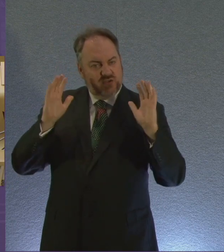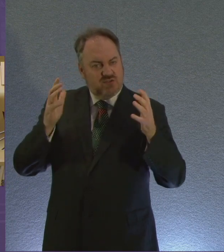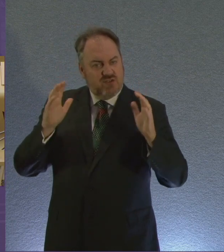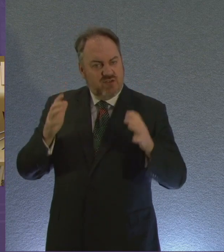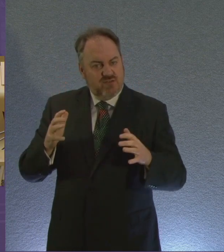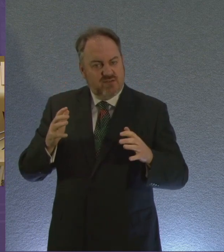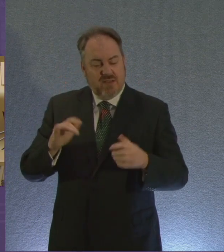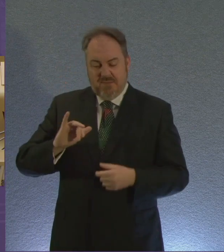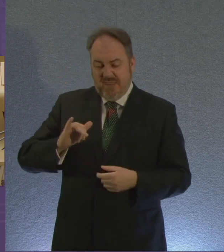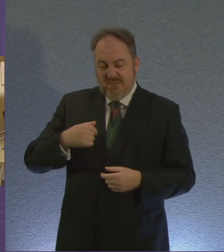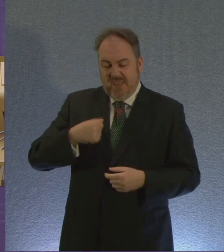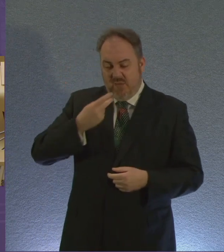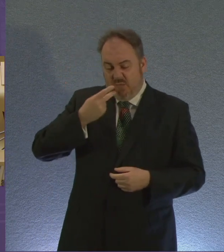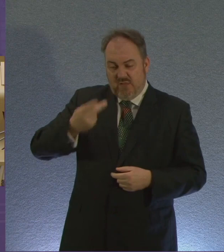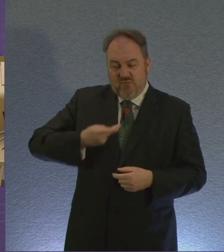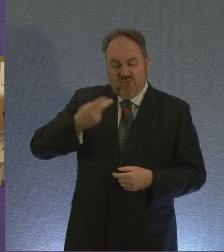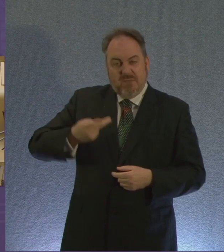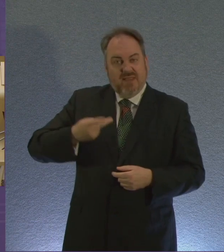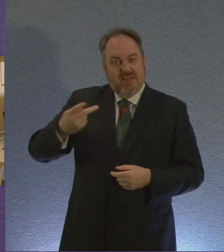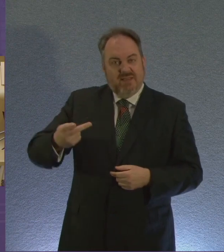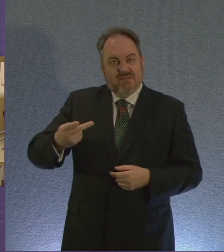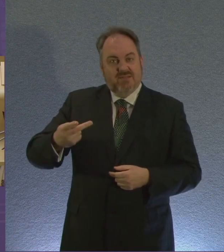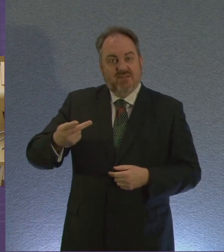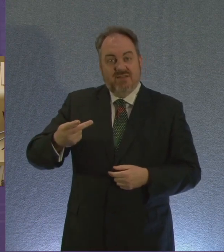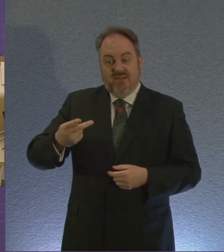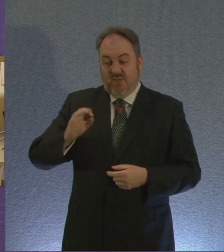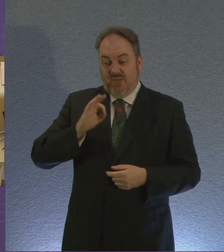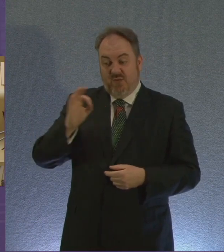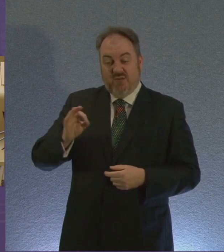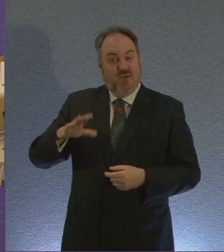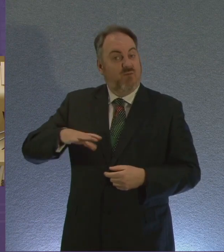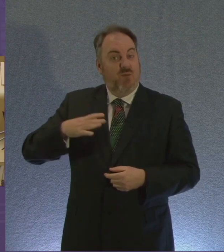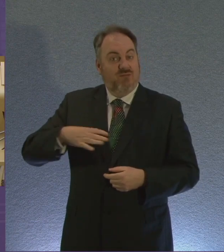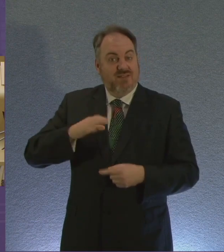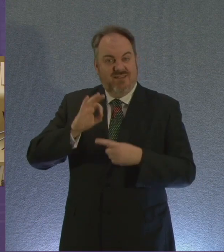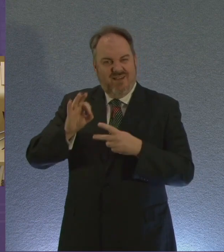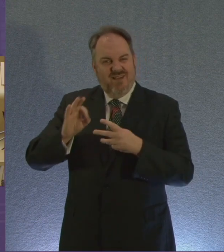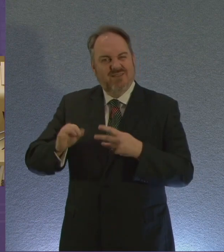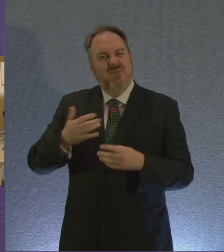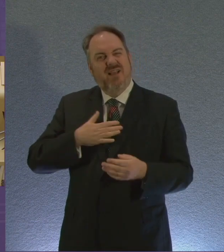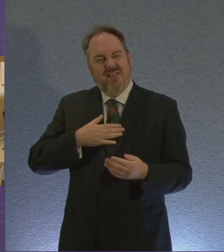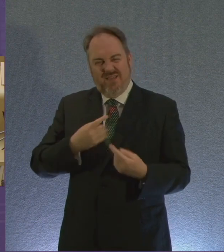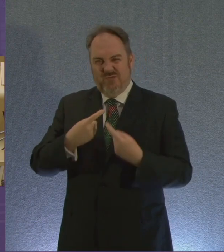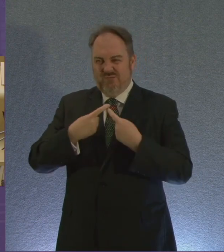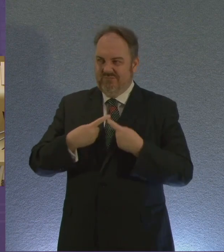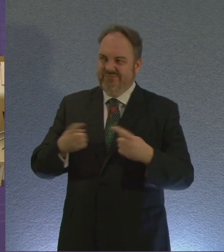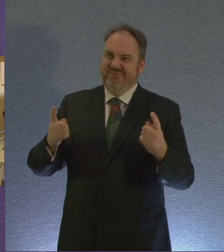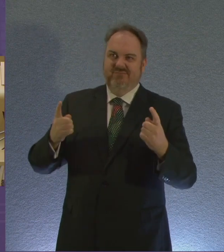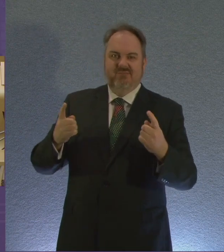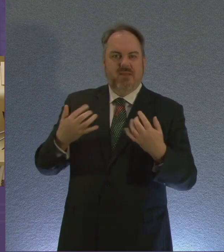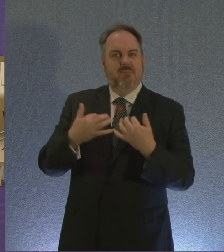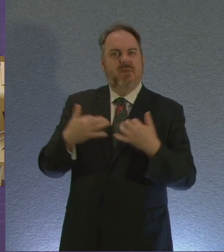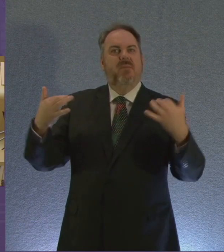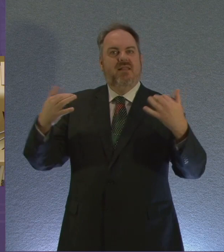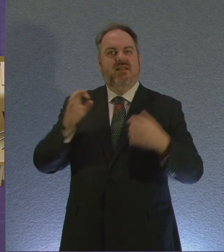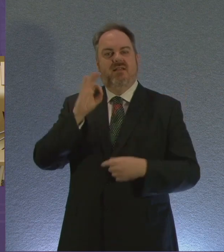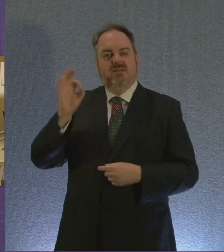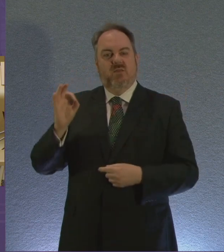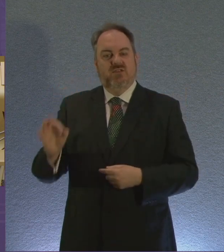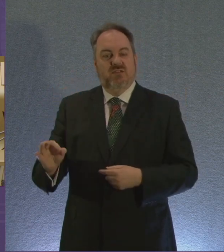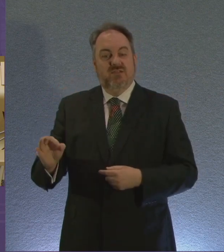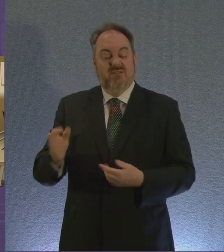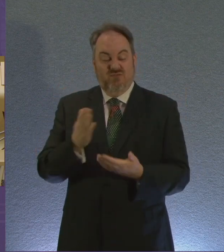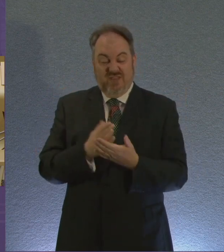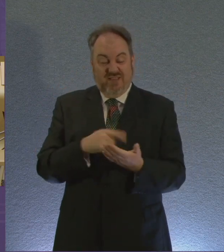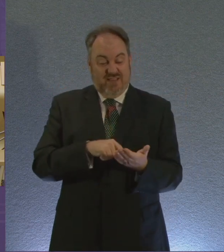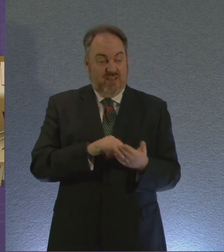be repeating some of the questions that I asked earlier, but we'll get it on the record. It's a depressing statement.